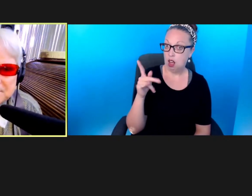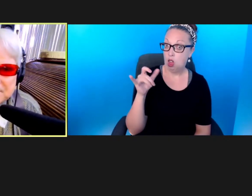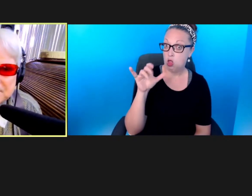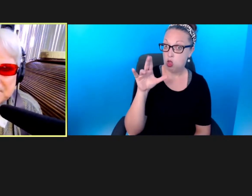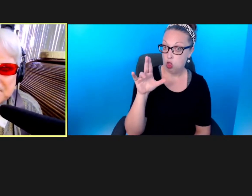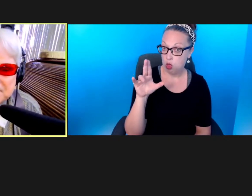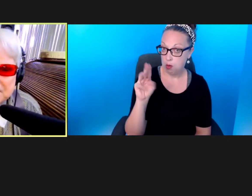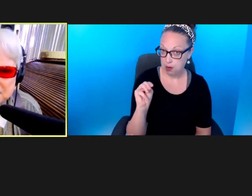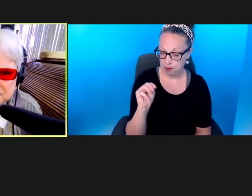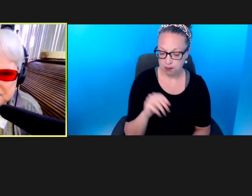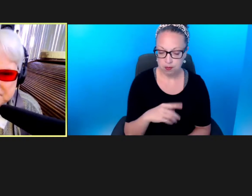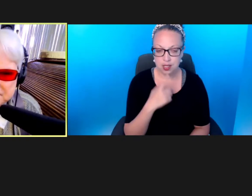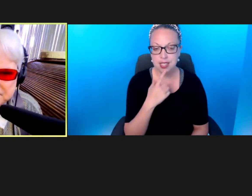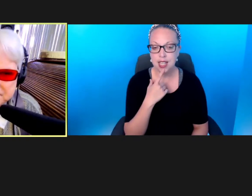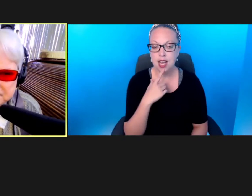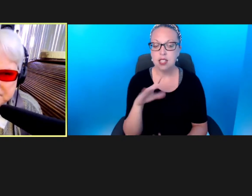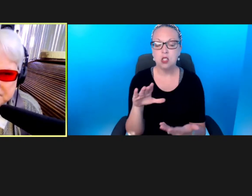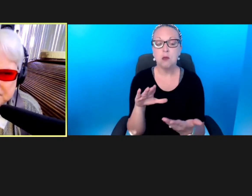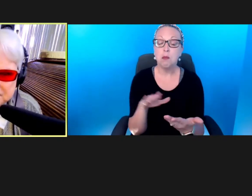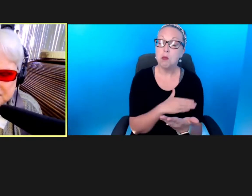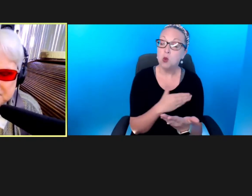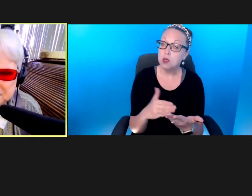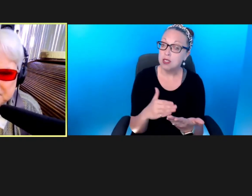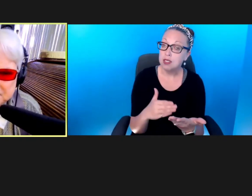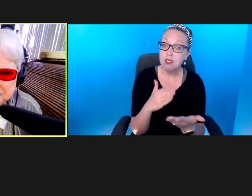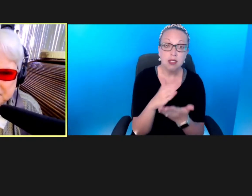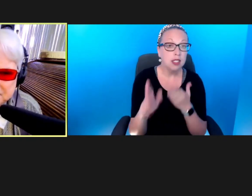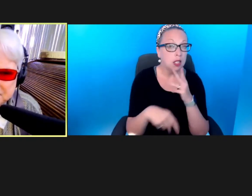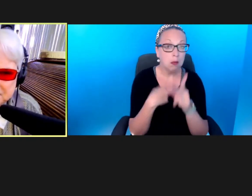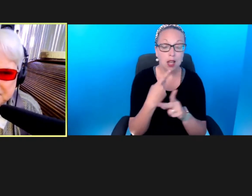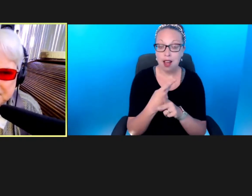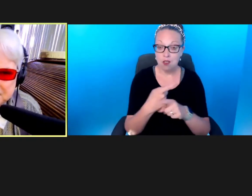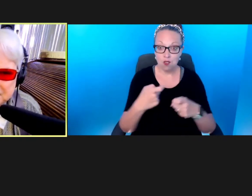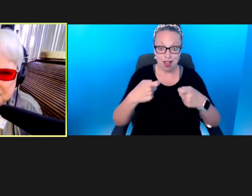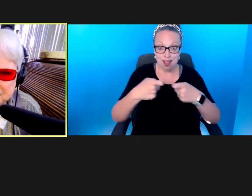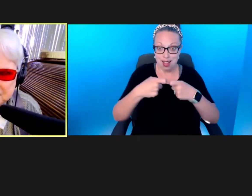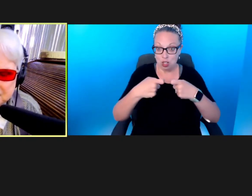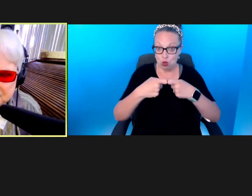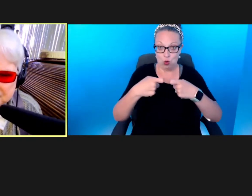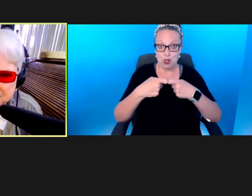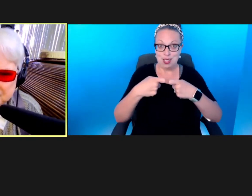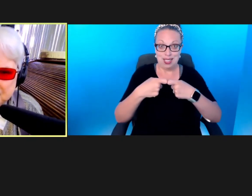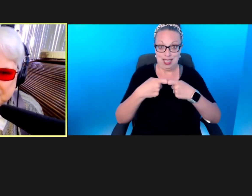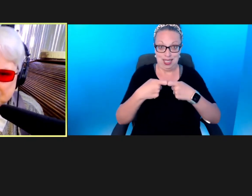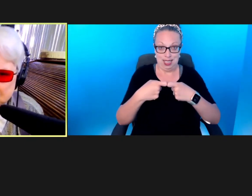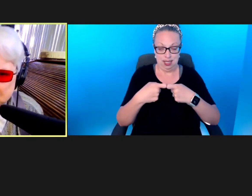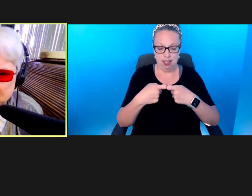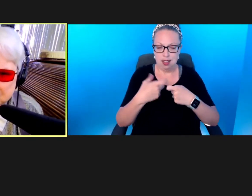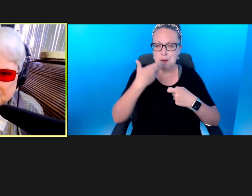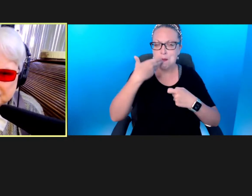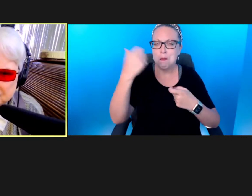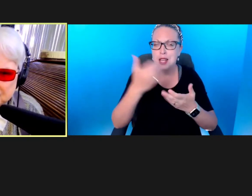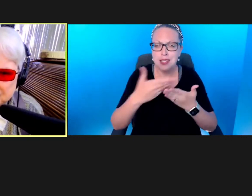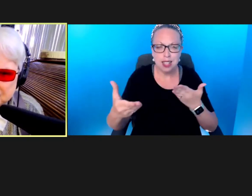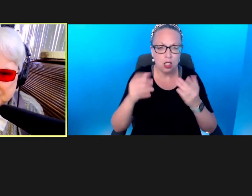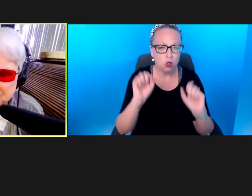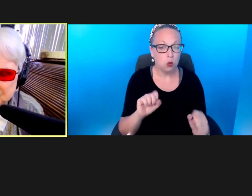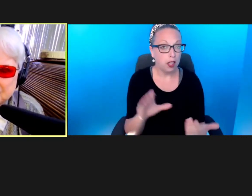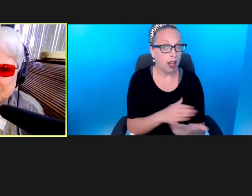He said, "Music is some kind of electricity. The best stuff that you can sing